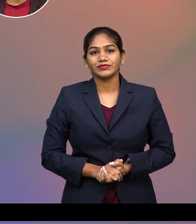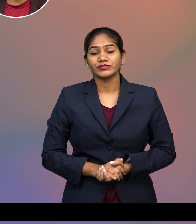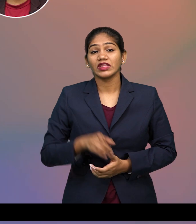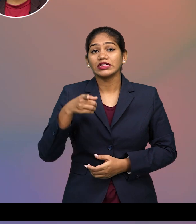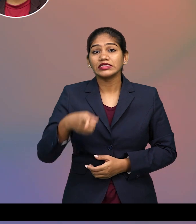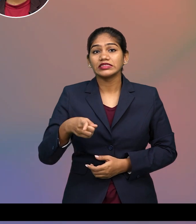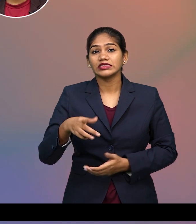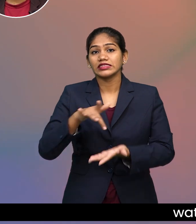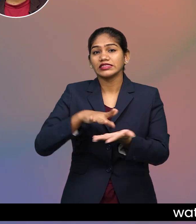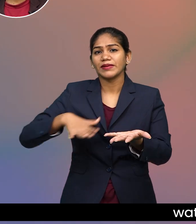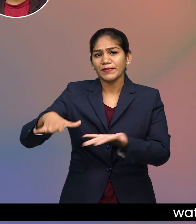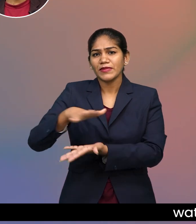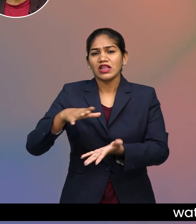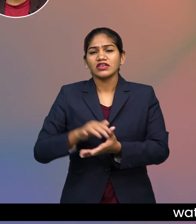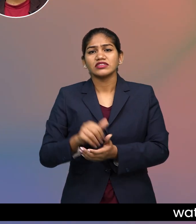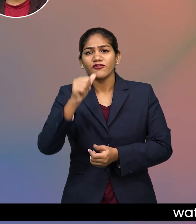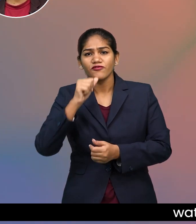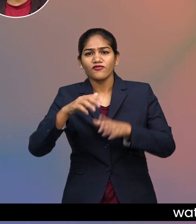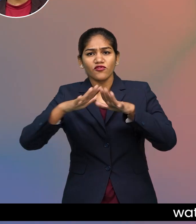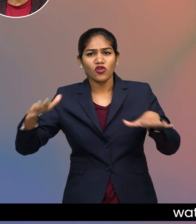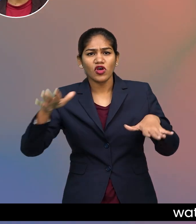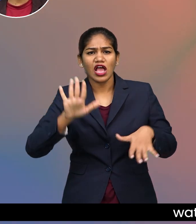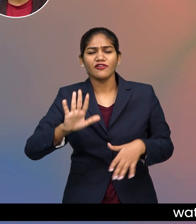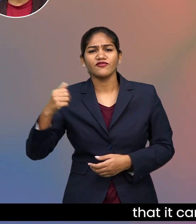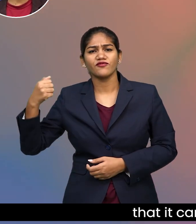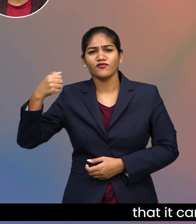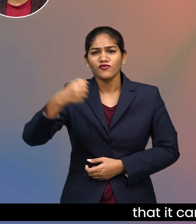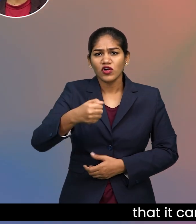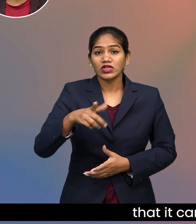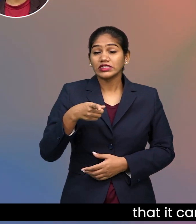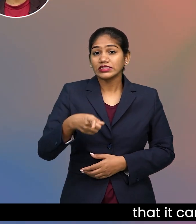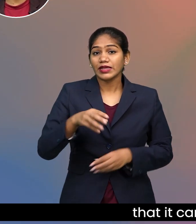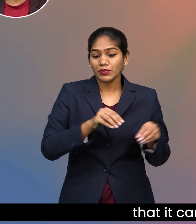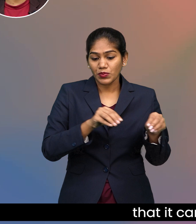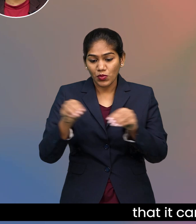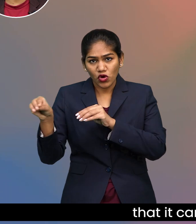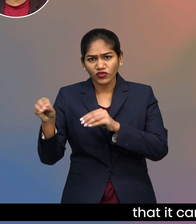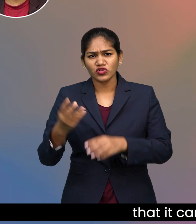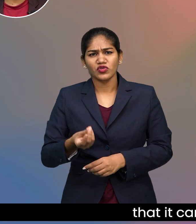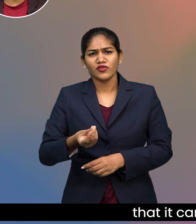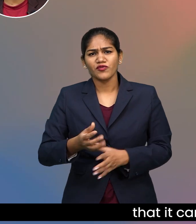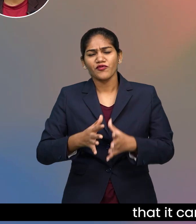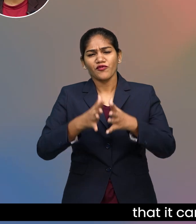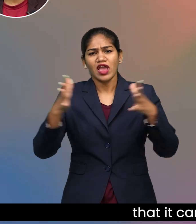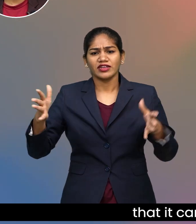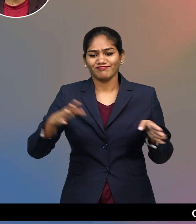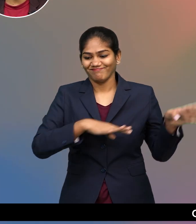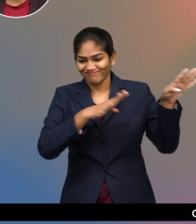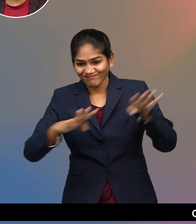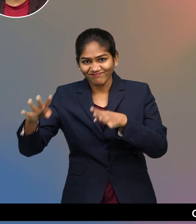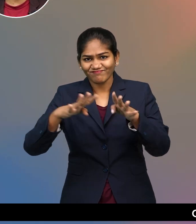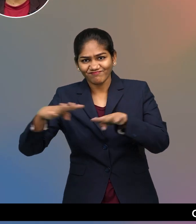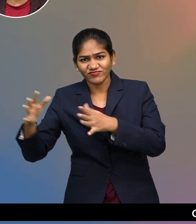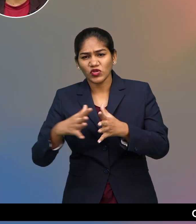In this stage, water has such force that it can move even very heavy